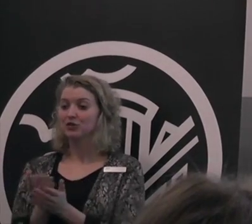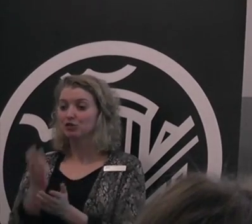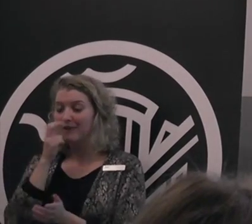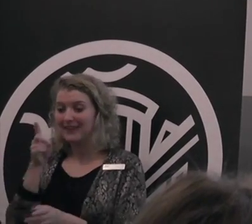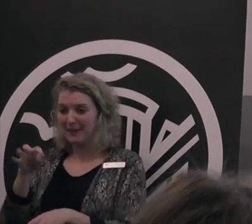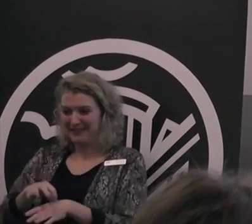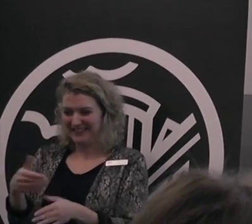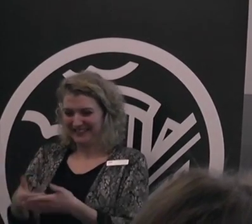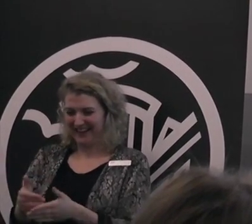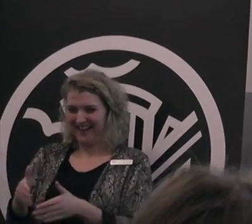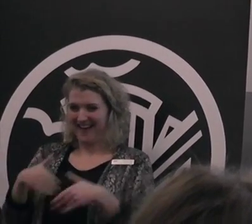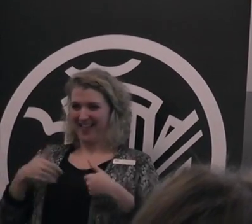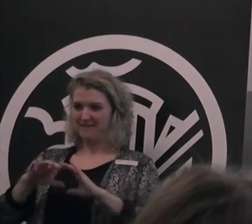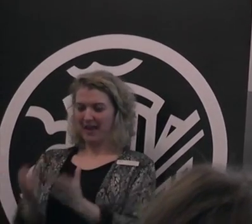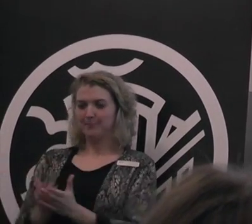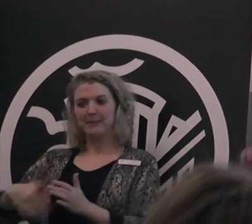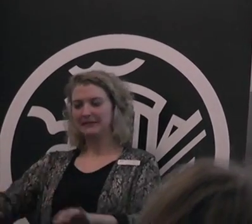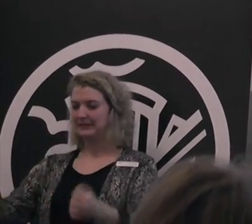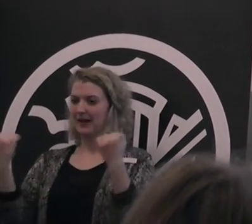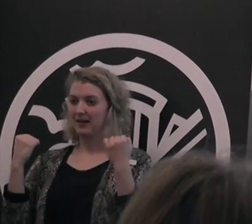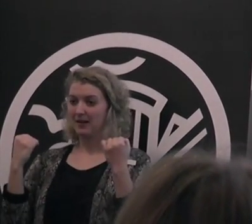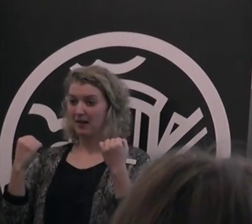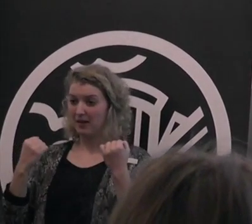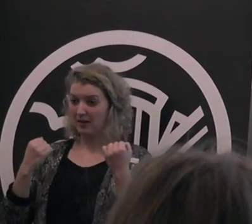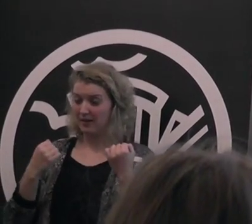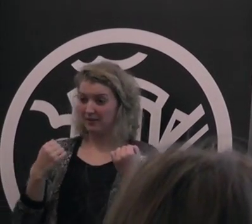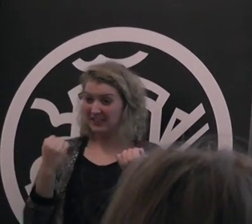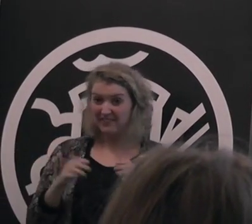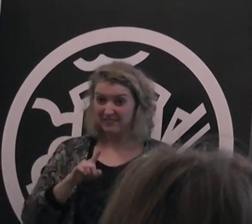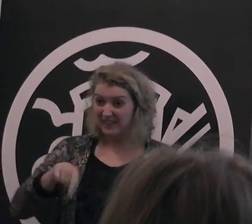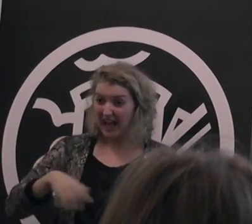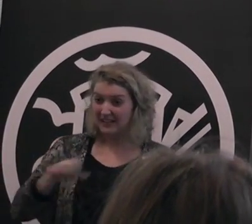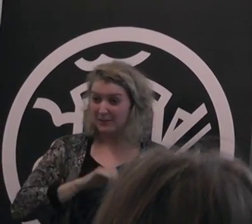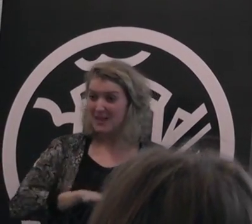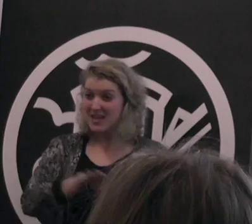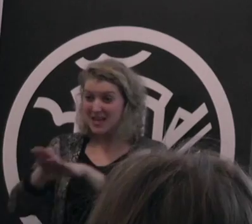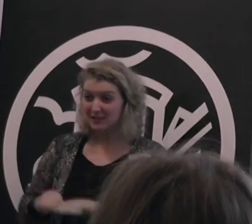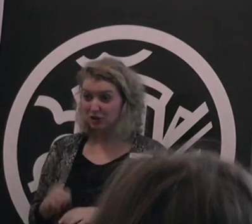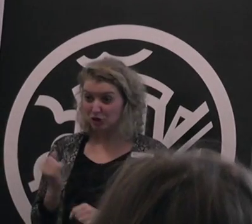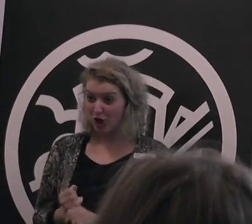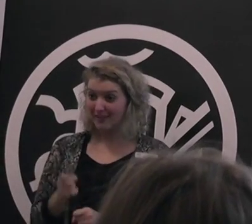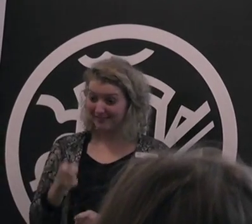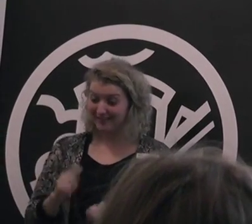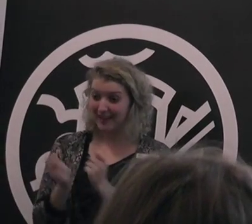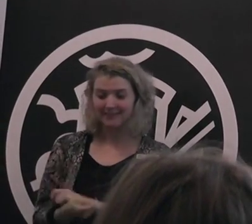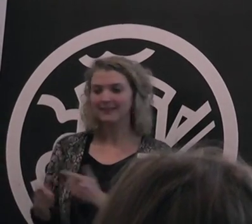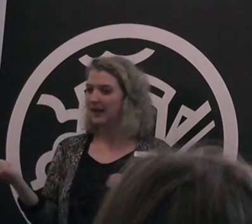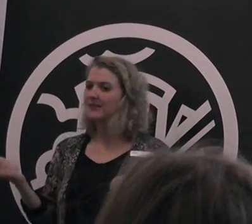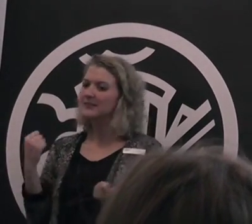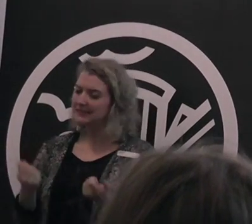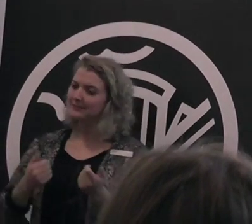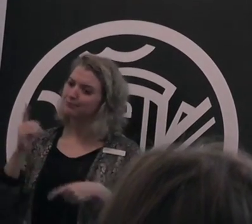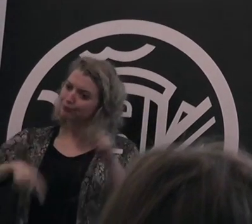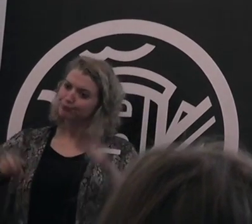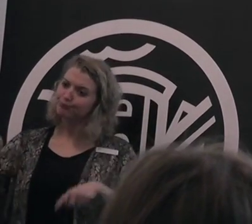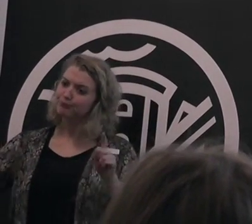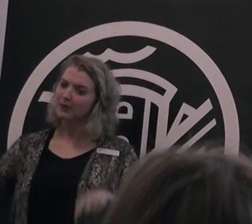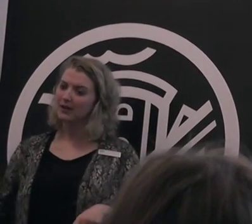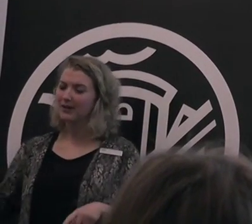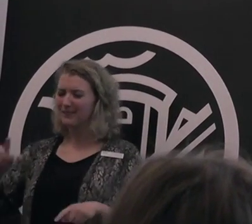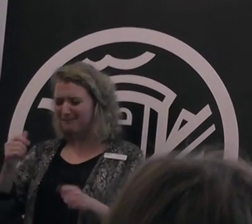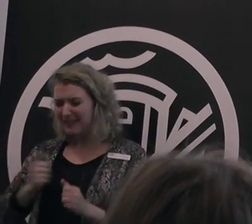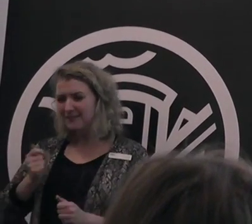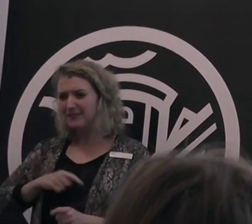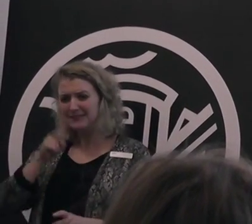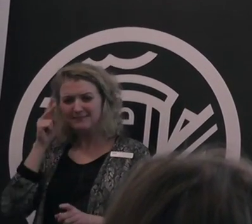powerful. Not what we have in common, but our differences. And so it's very, very important that we look at those